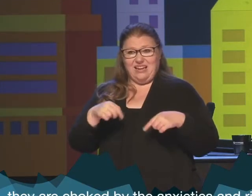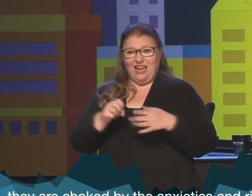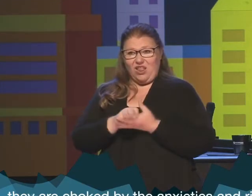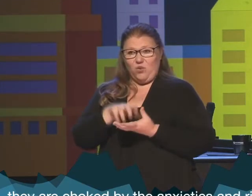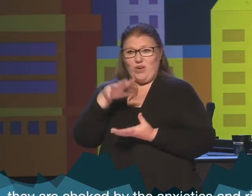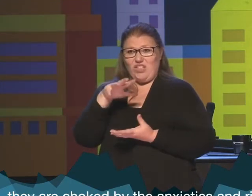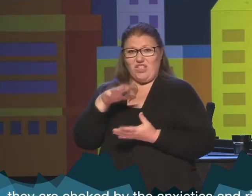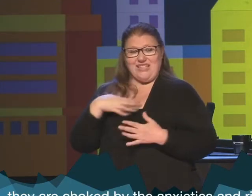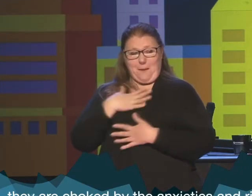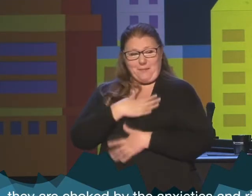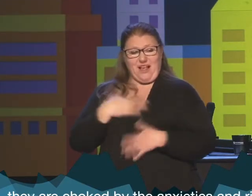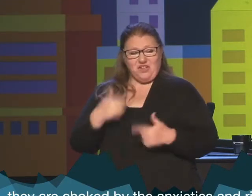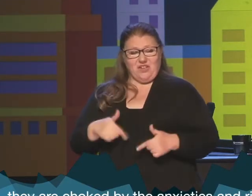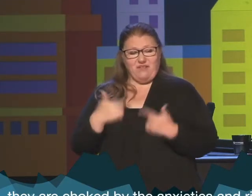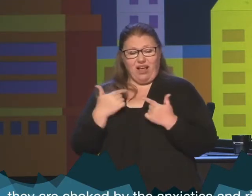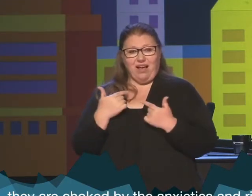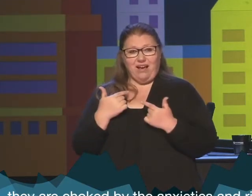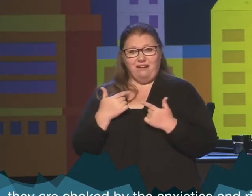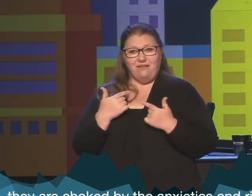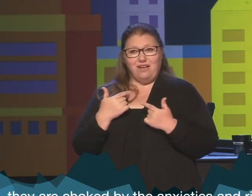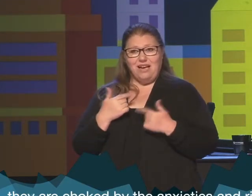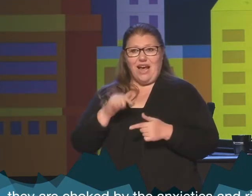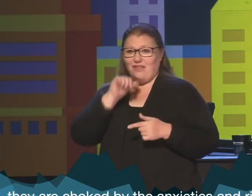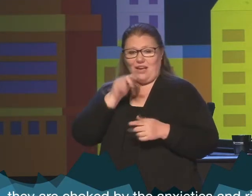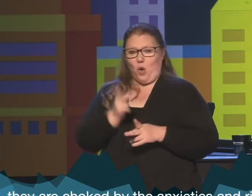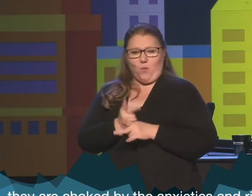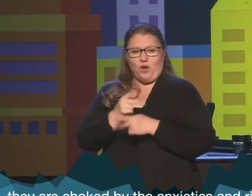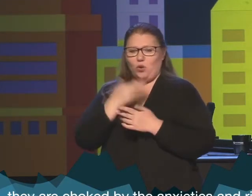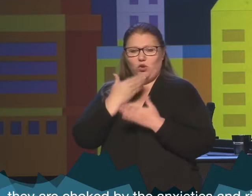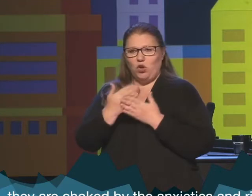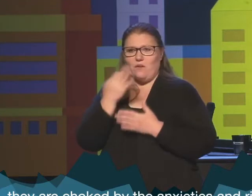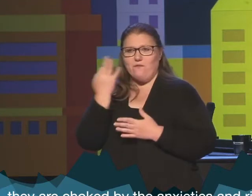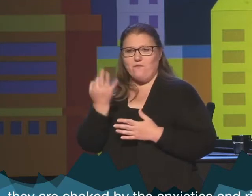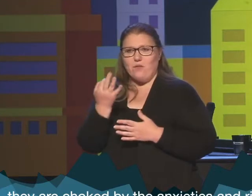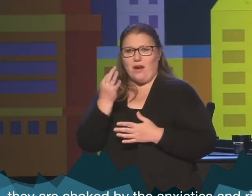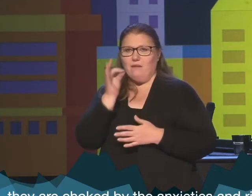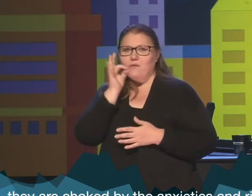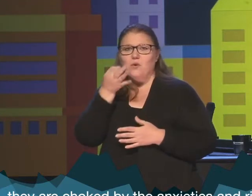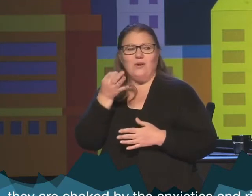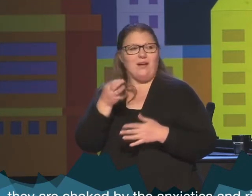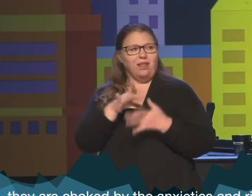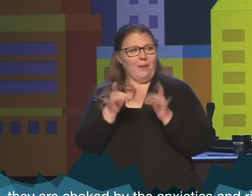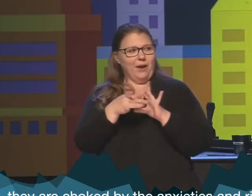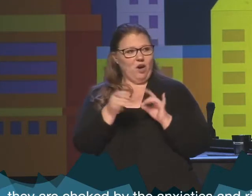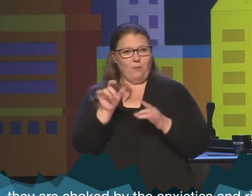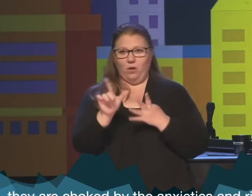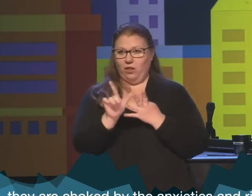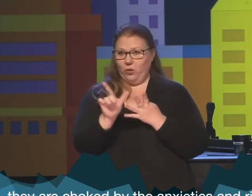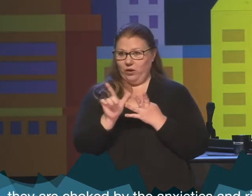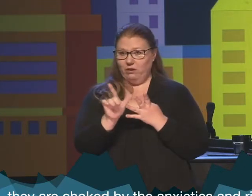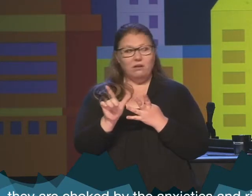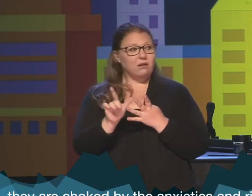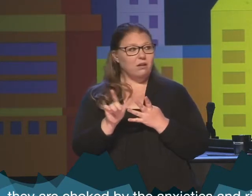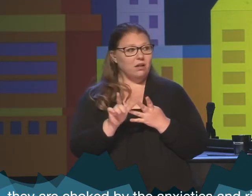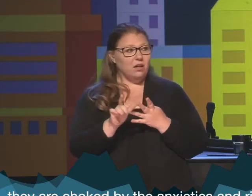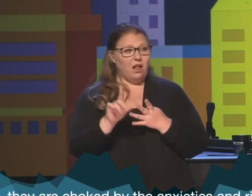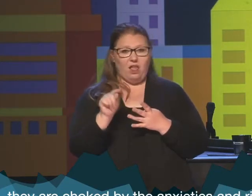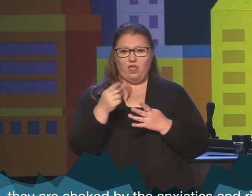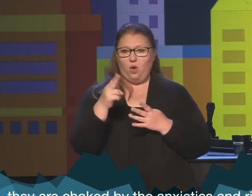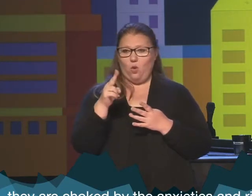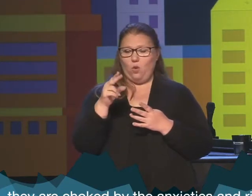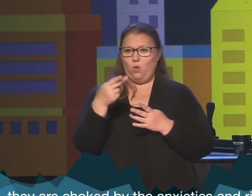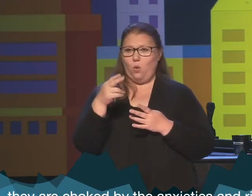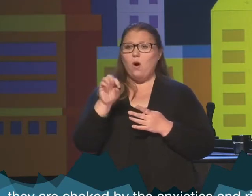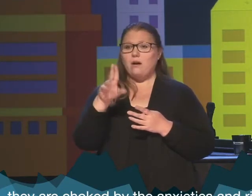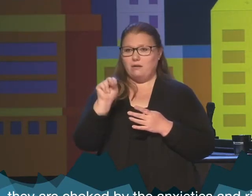and pleasures of life, and they fail to produce mature fruit. Remember the parable Jesus said in Luke, he says, the thorns grew along with